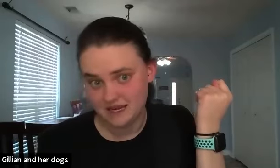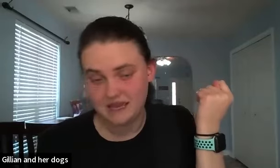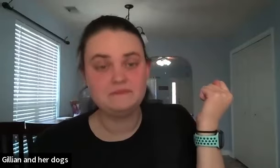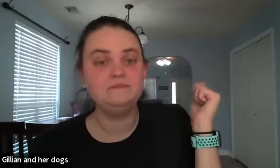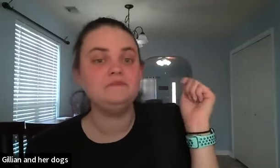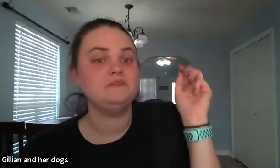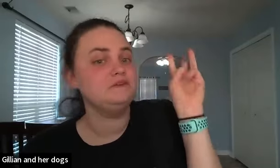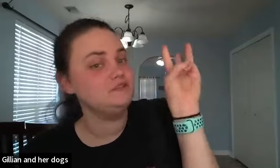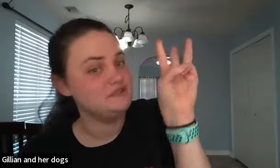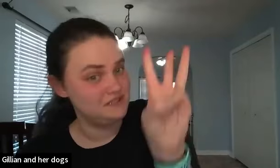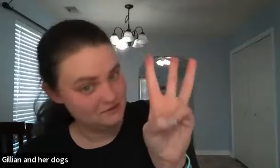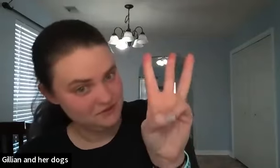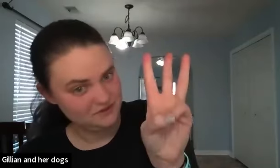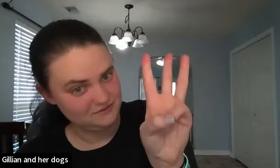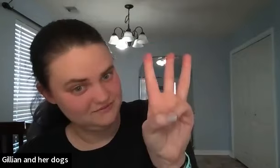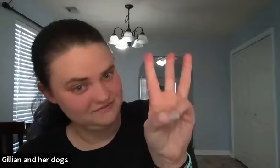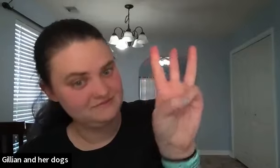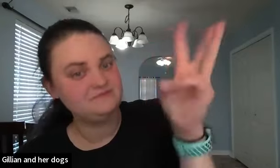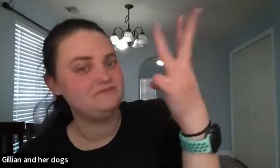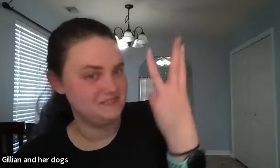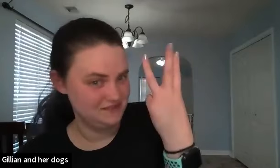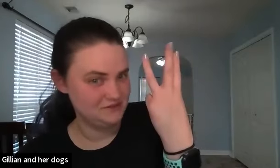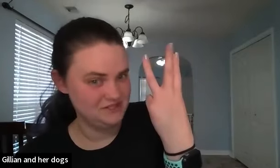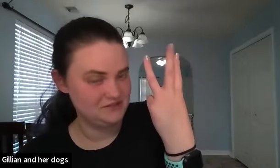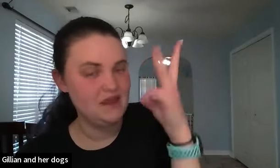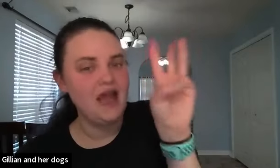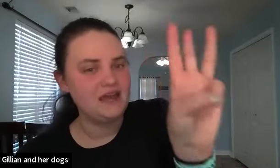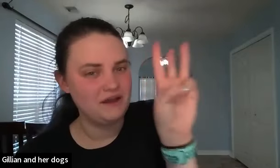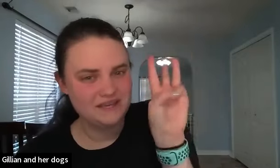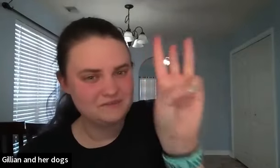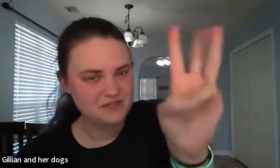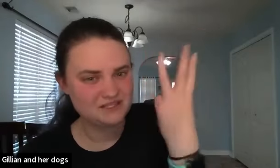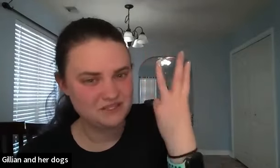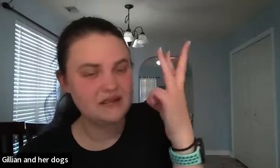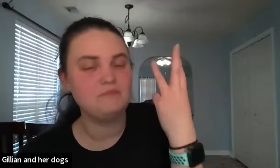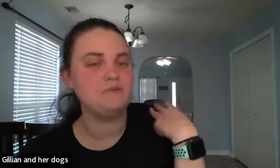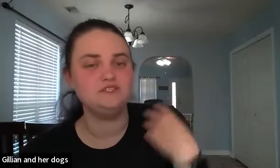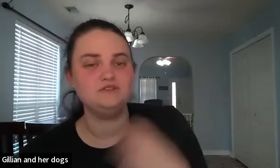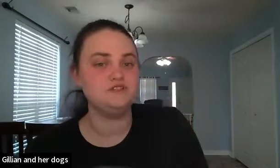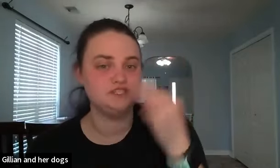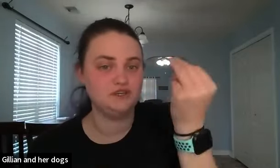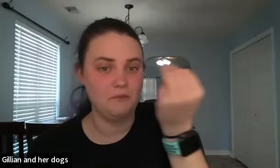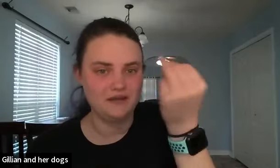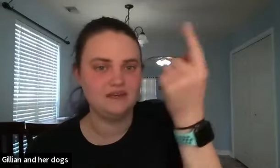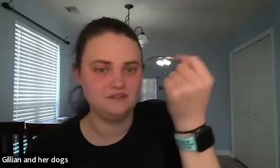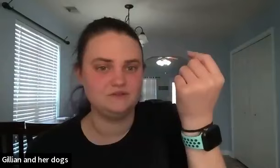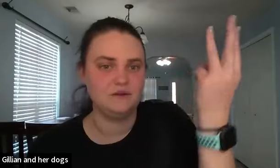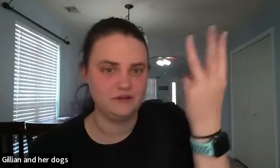Wednesday, we'll do the W. Face it towards you. I know I promise you, usually just you go Monday, Tuesday,